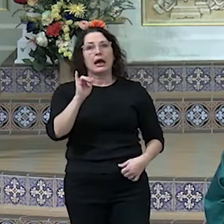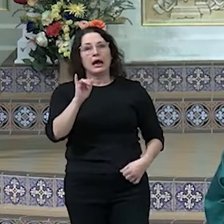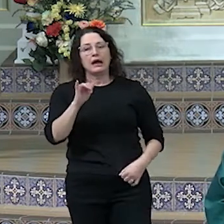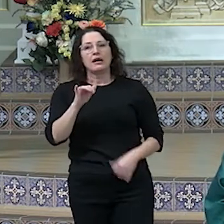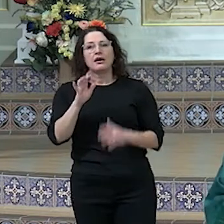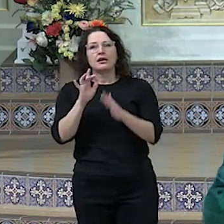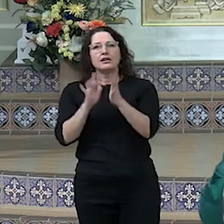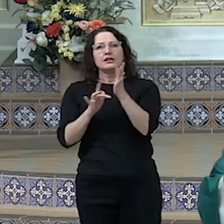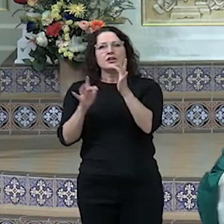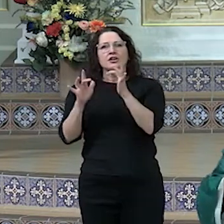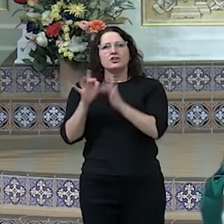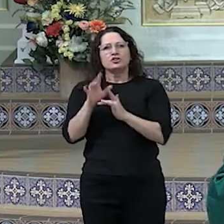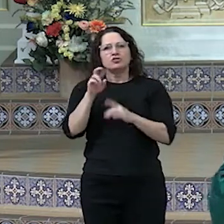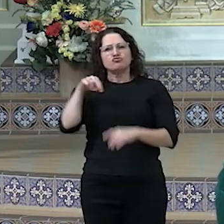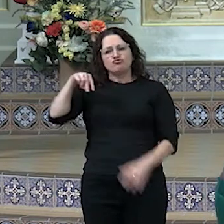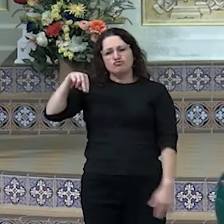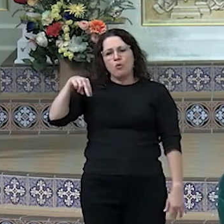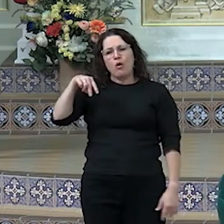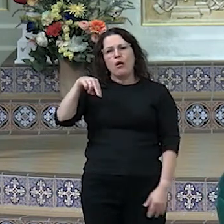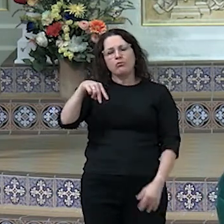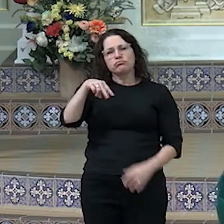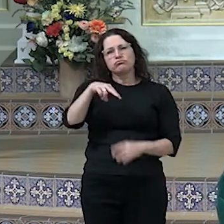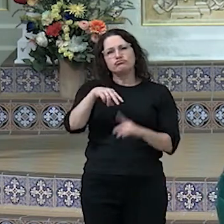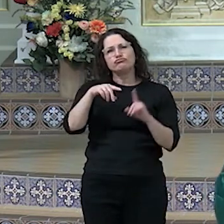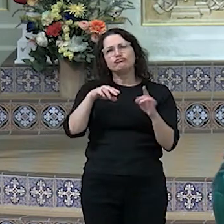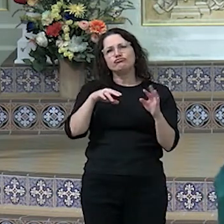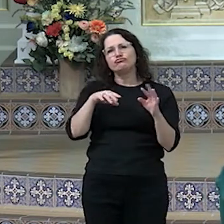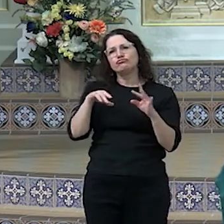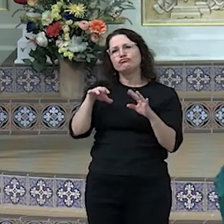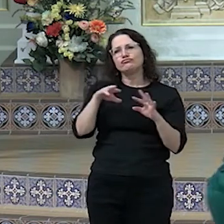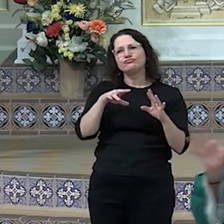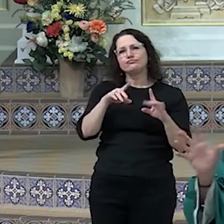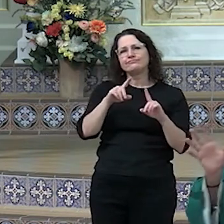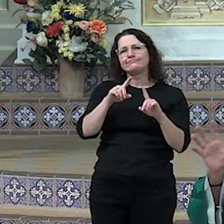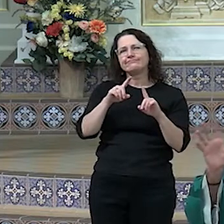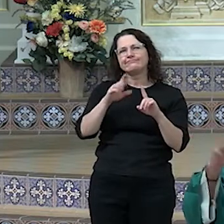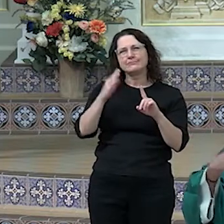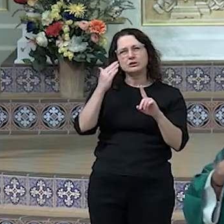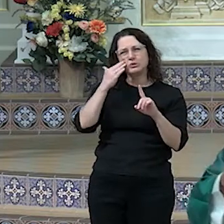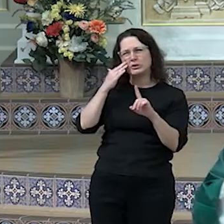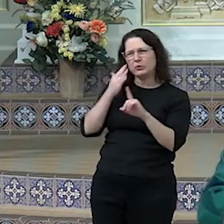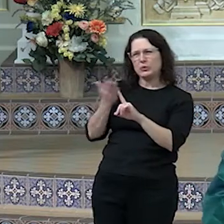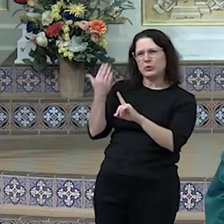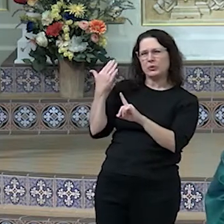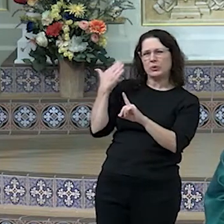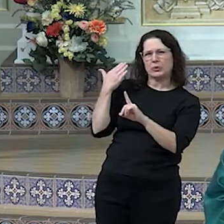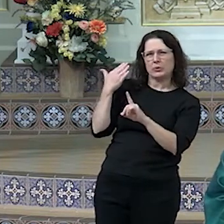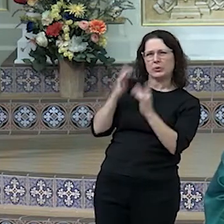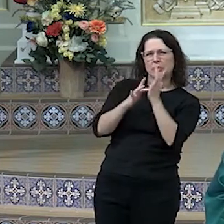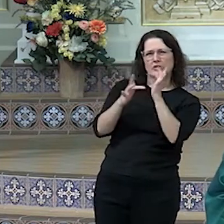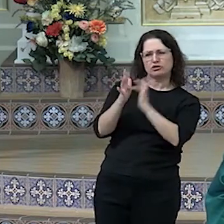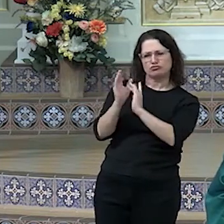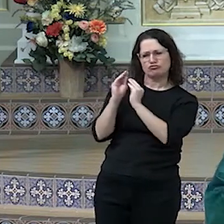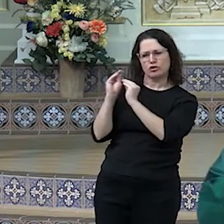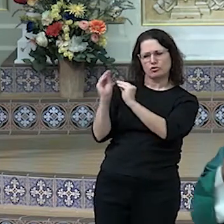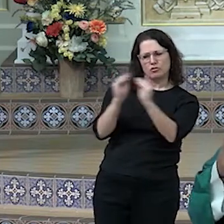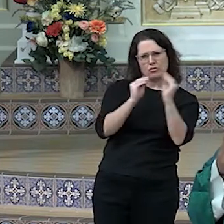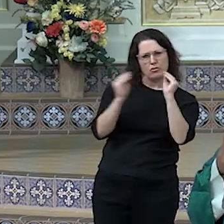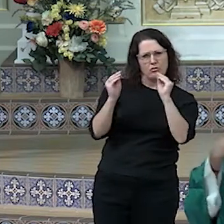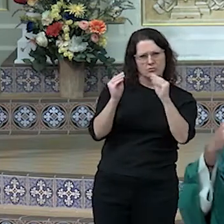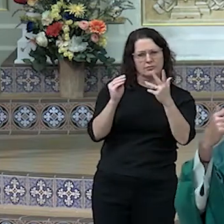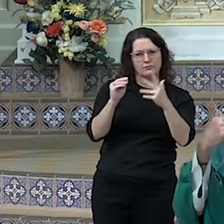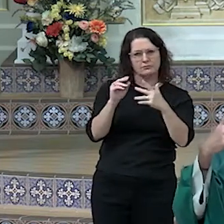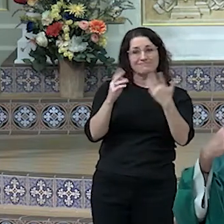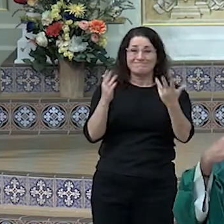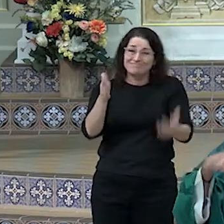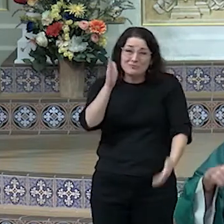was walking along, and when he had talked earlier, right, he had shared that news that